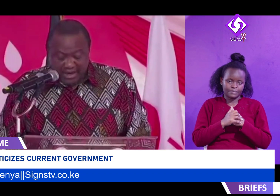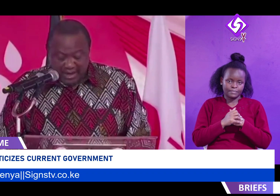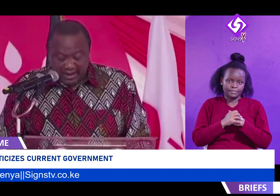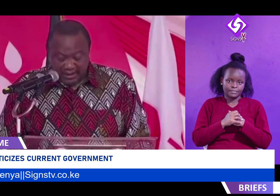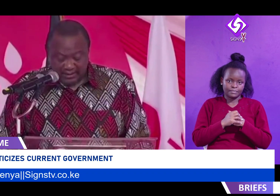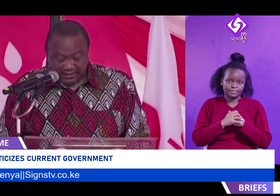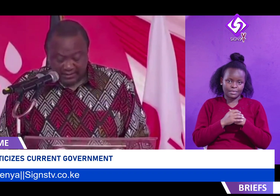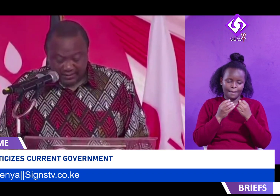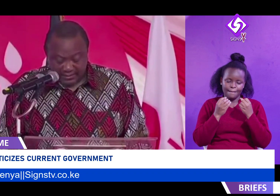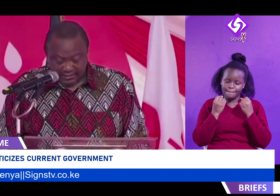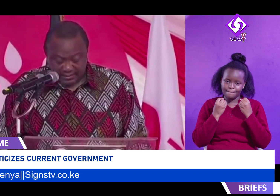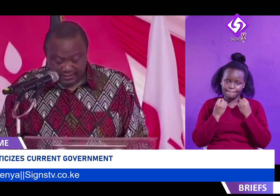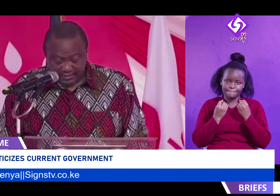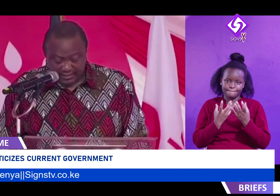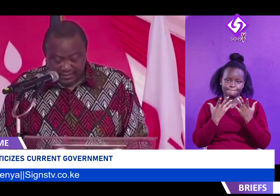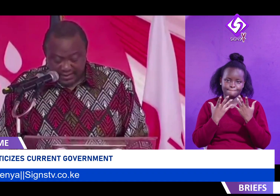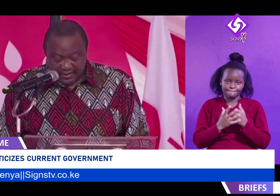many